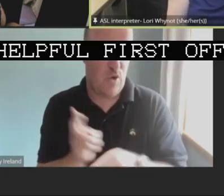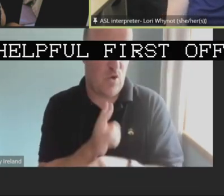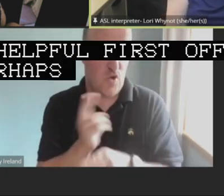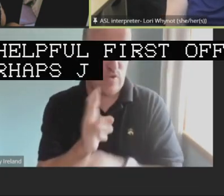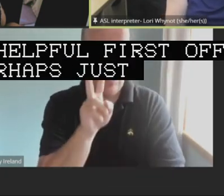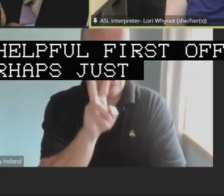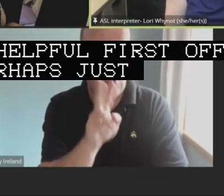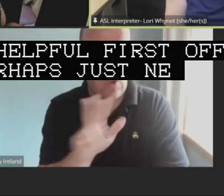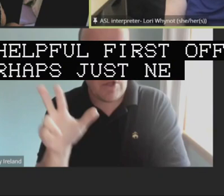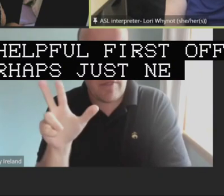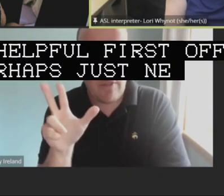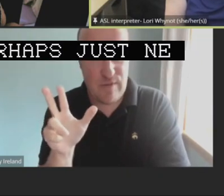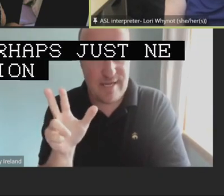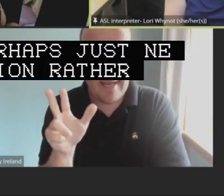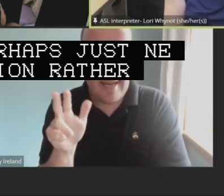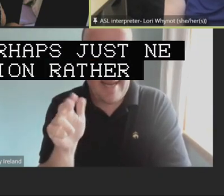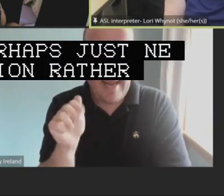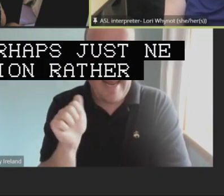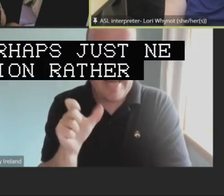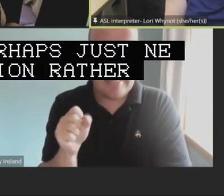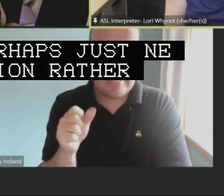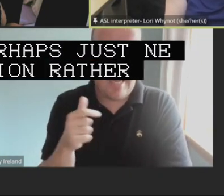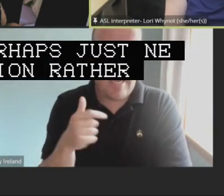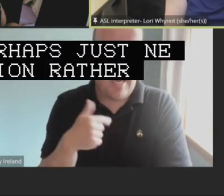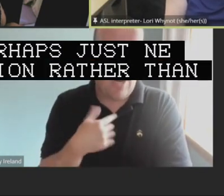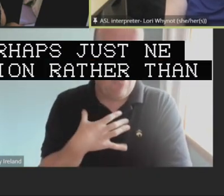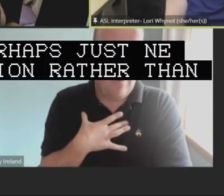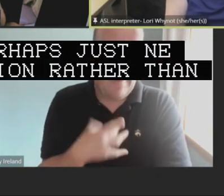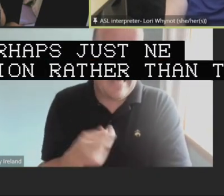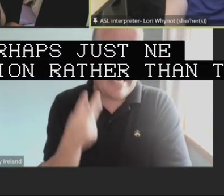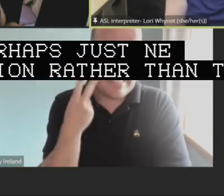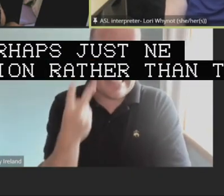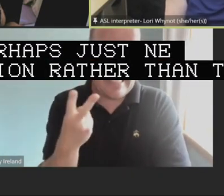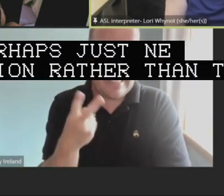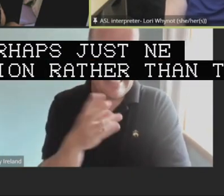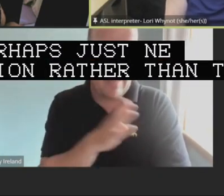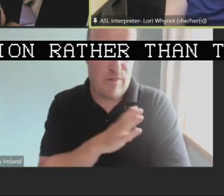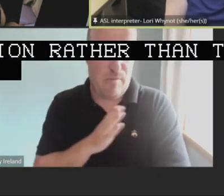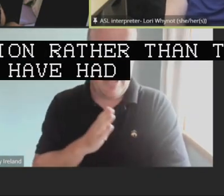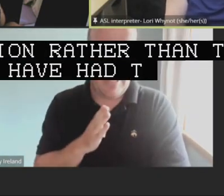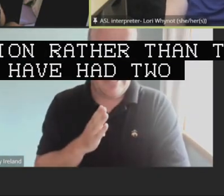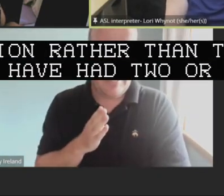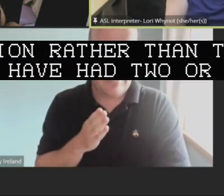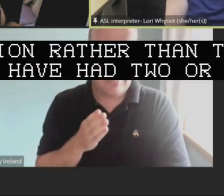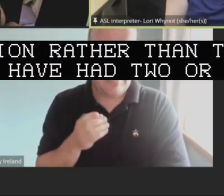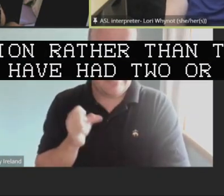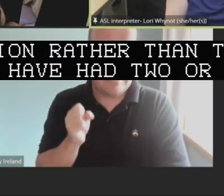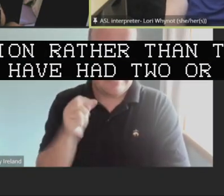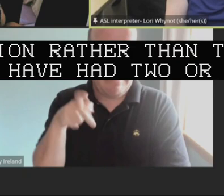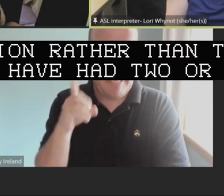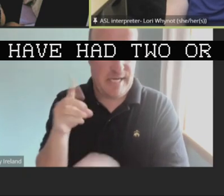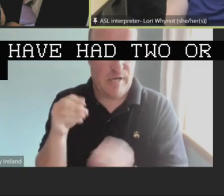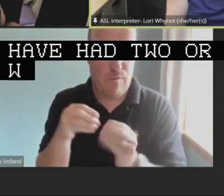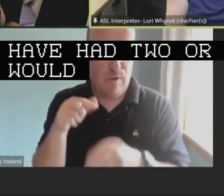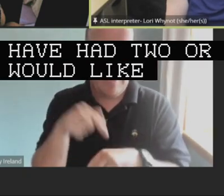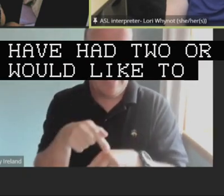two, before we've had two or three. And I think I would like to see the